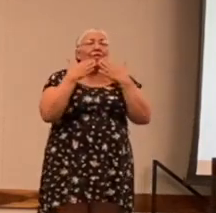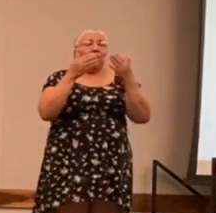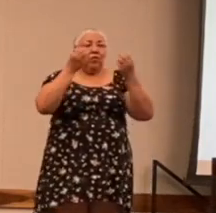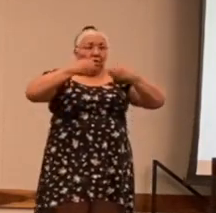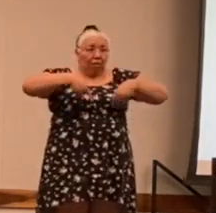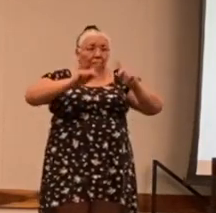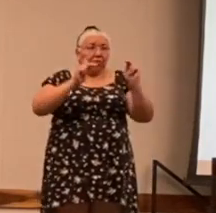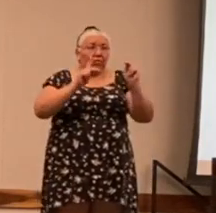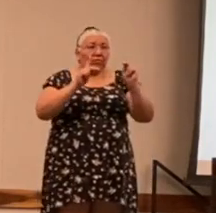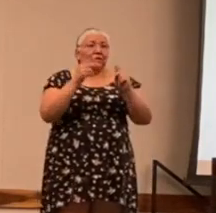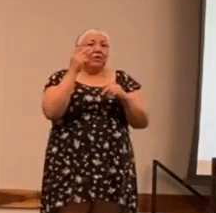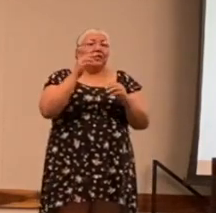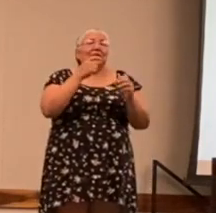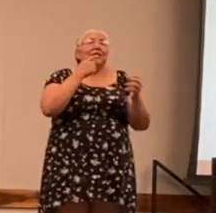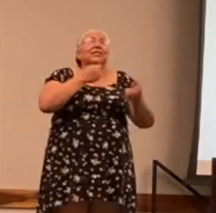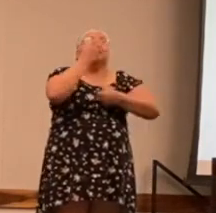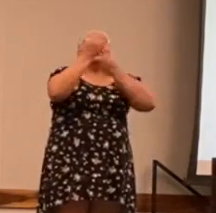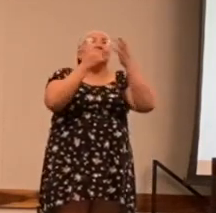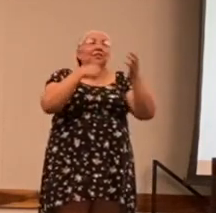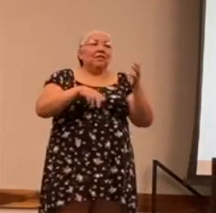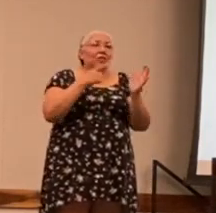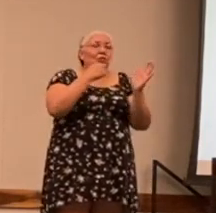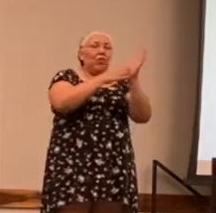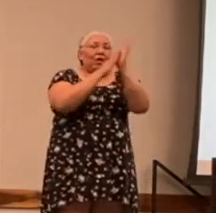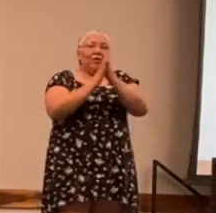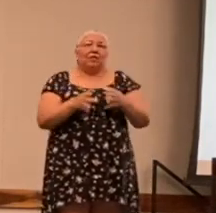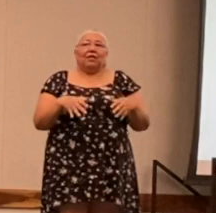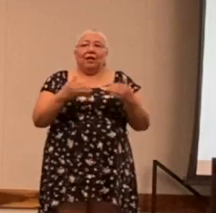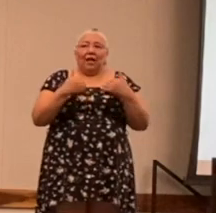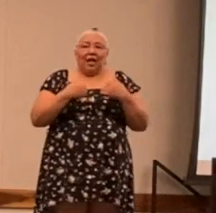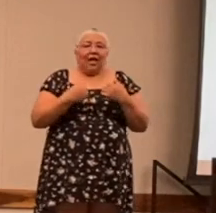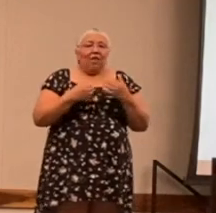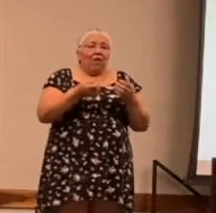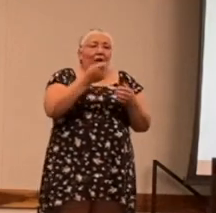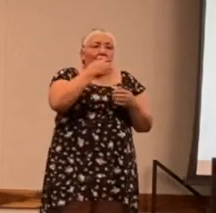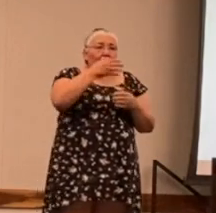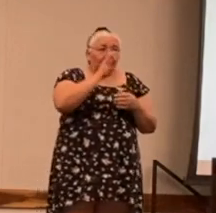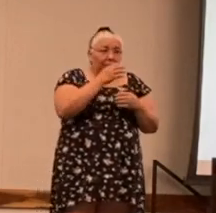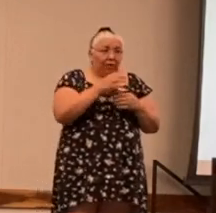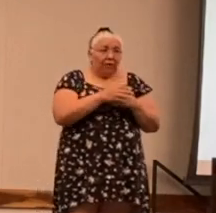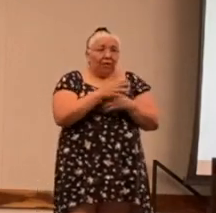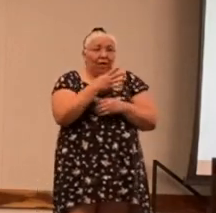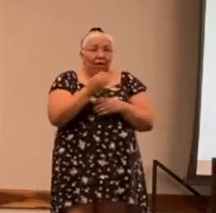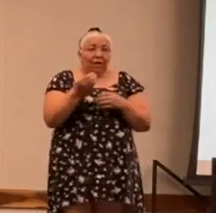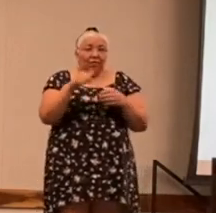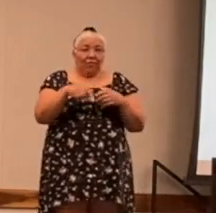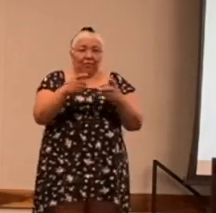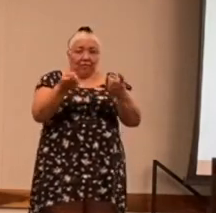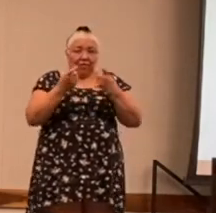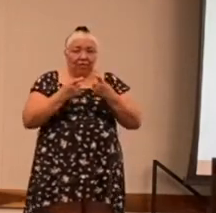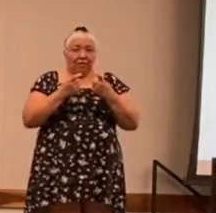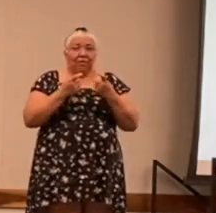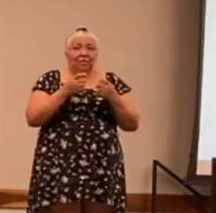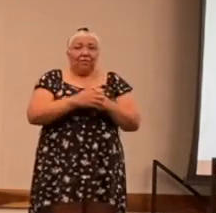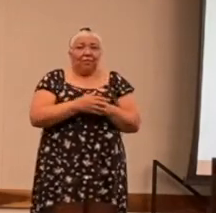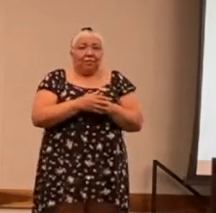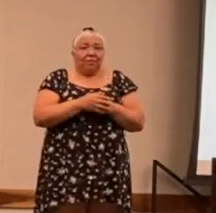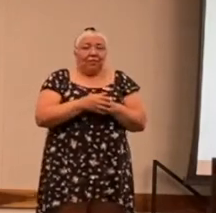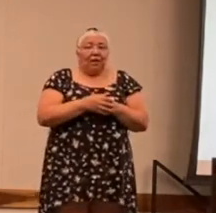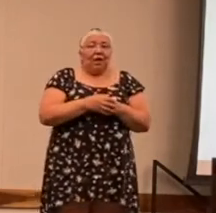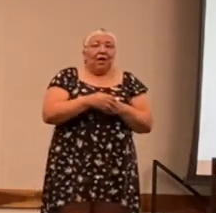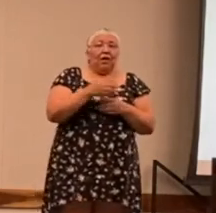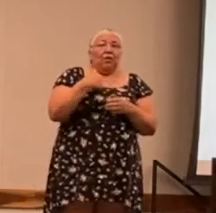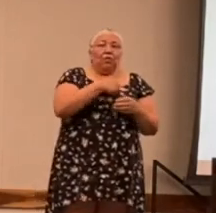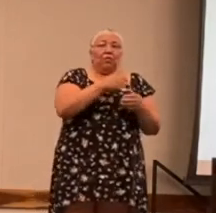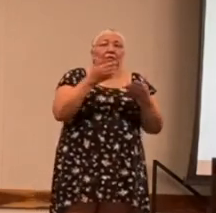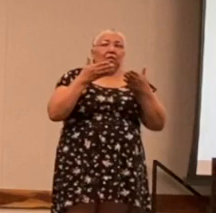to sing these praises and take communion and give our gifts to you. But Father, we ask, God, that you would allow your word to change